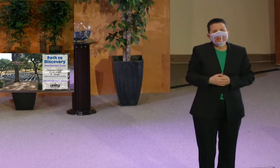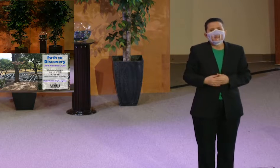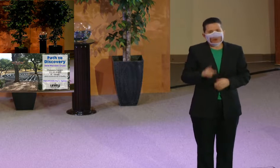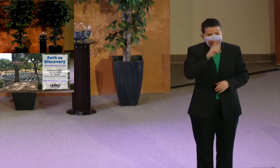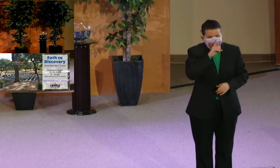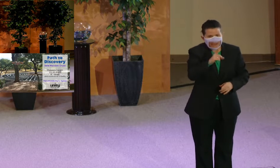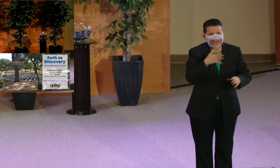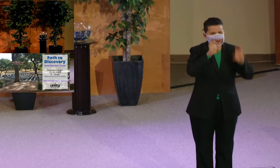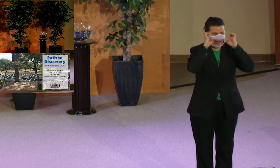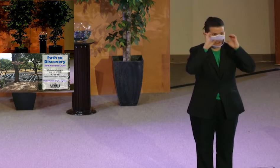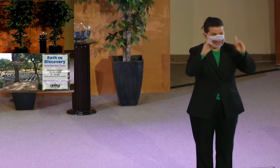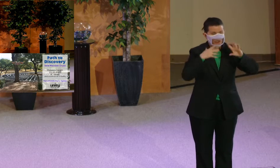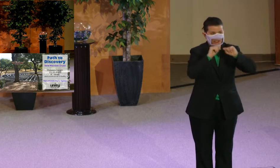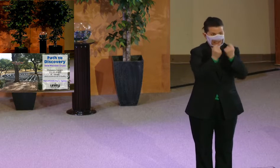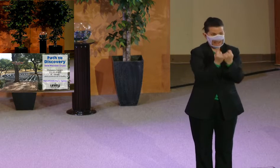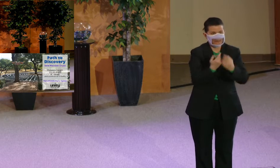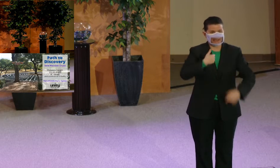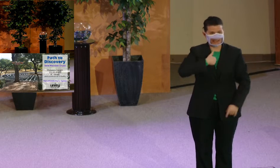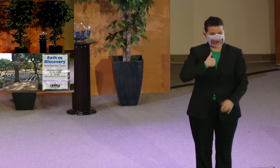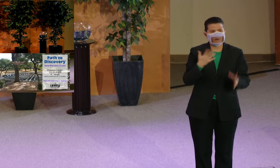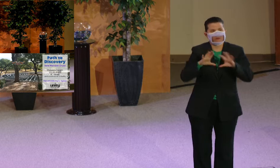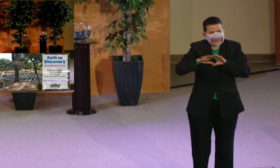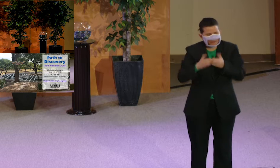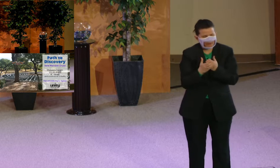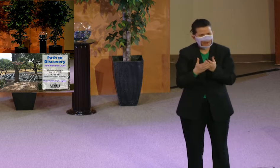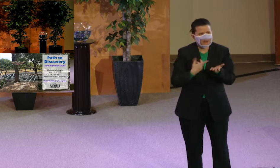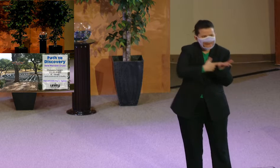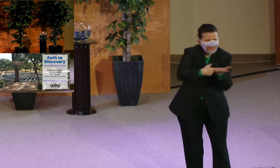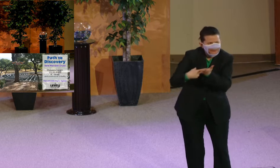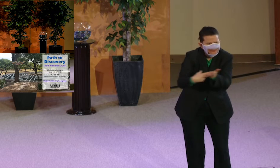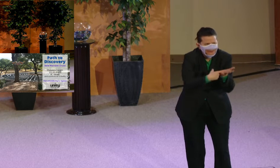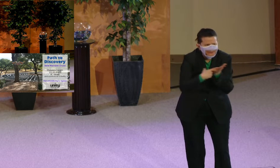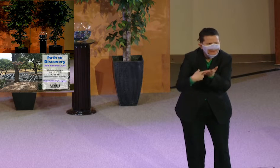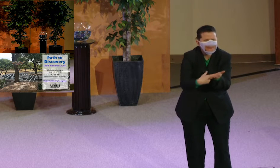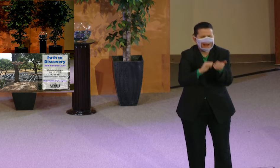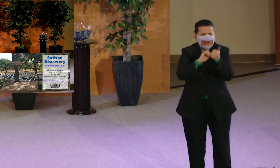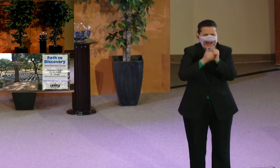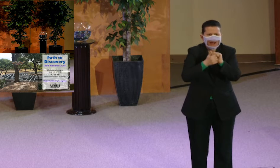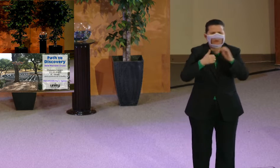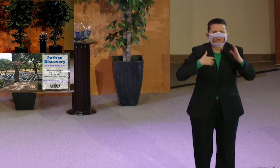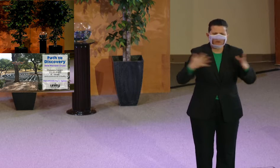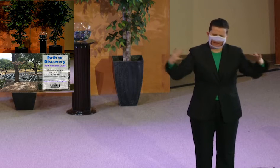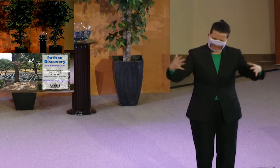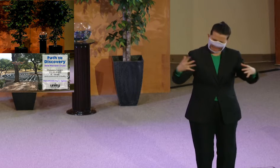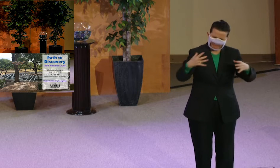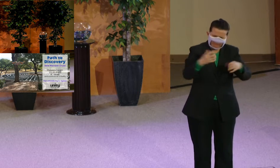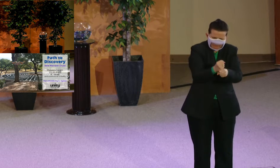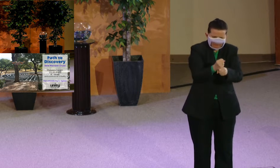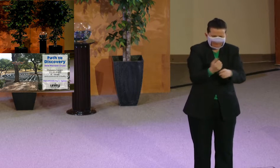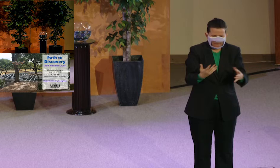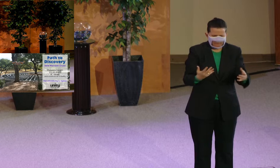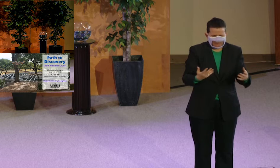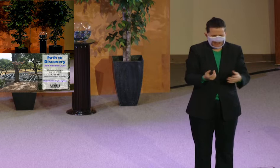the education team and myself have really worked to figuring out a way to make it a little less painful,